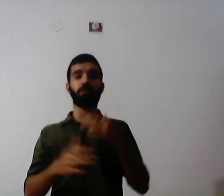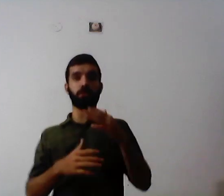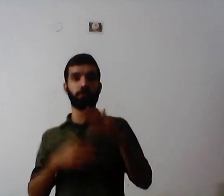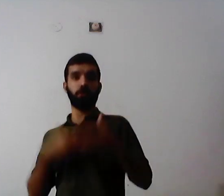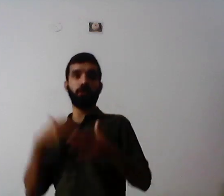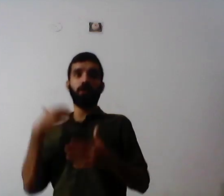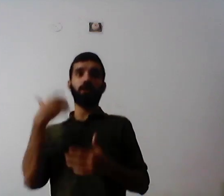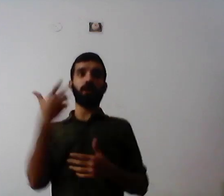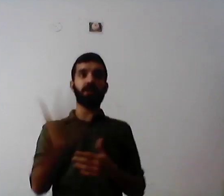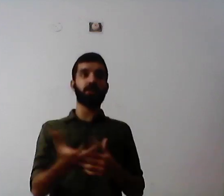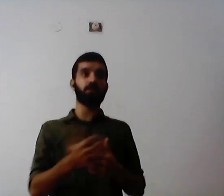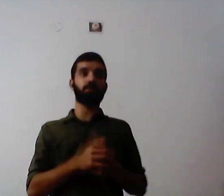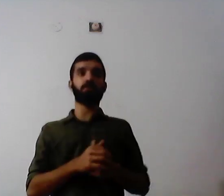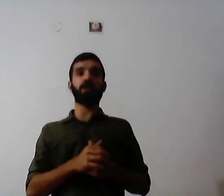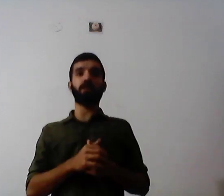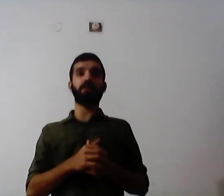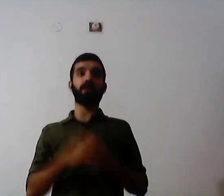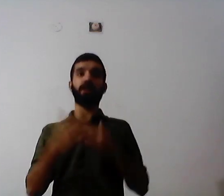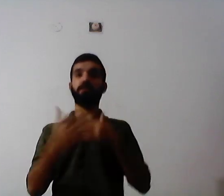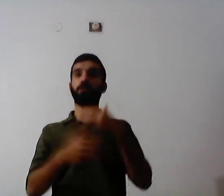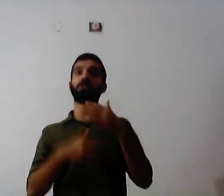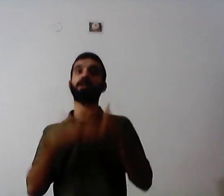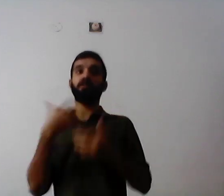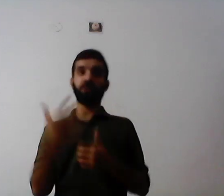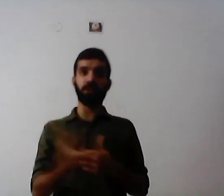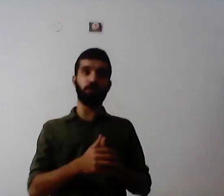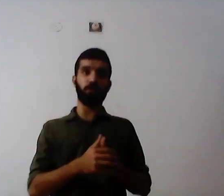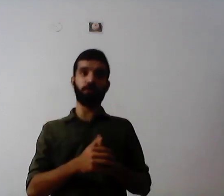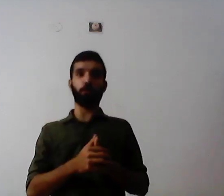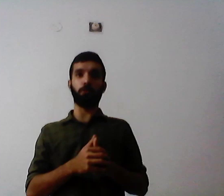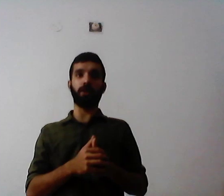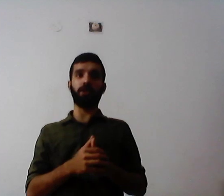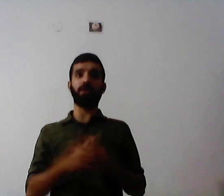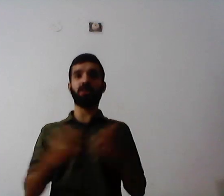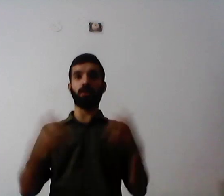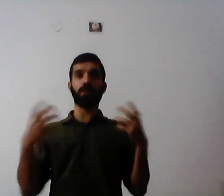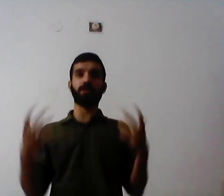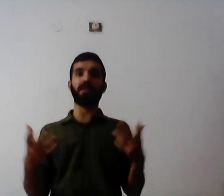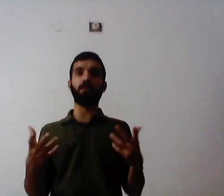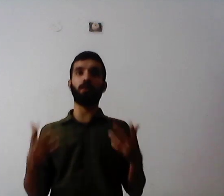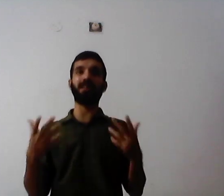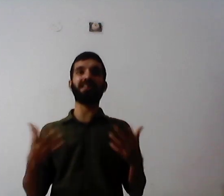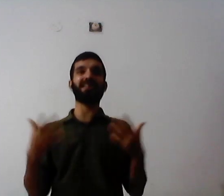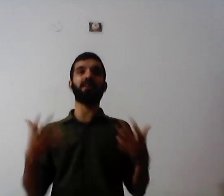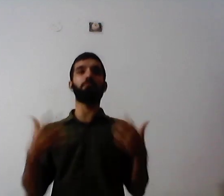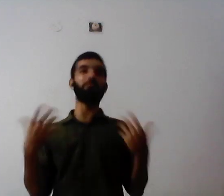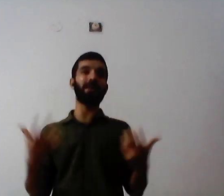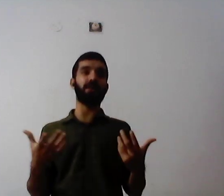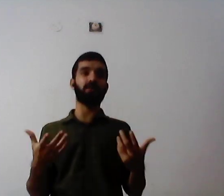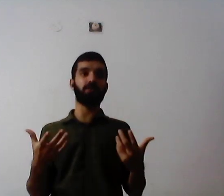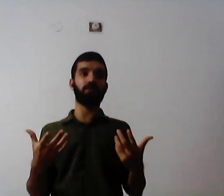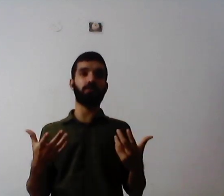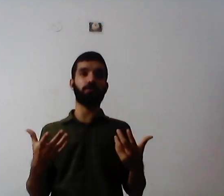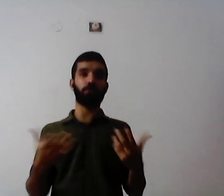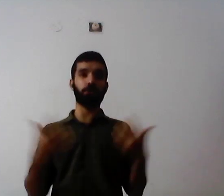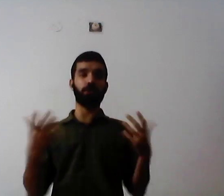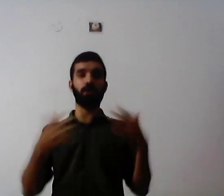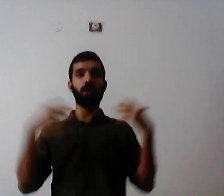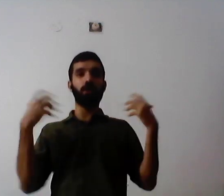of all, let's straight away dive into the definition of solubility. Let's understand what this term means. Like we